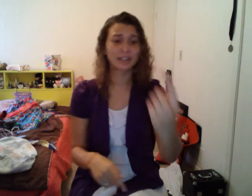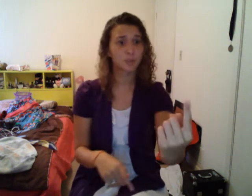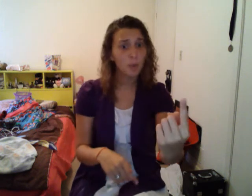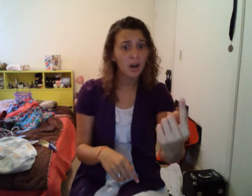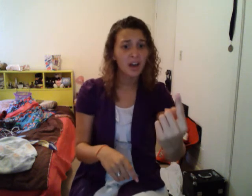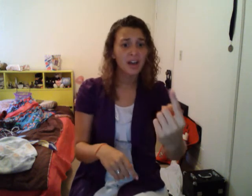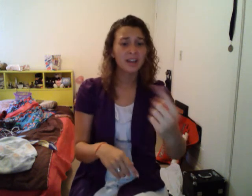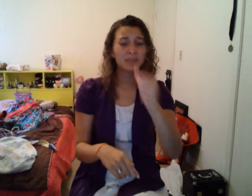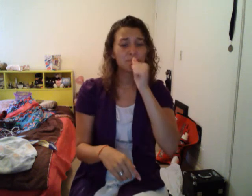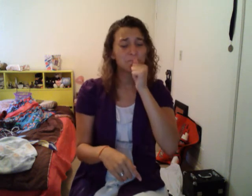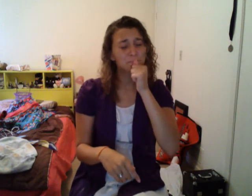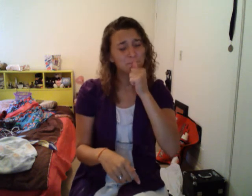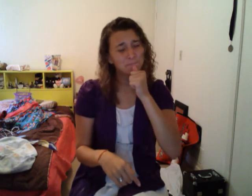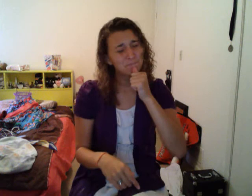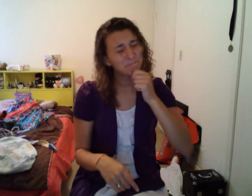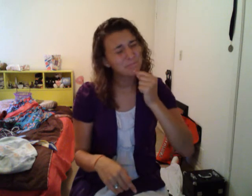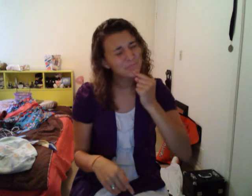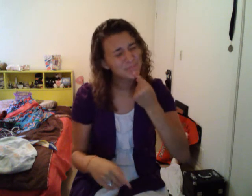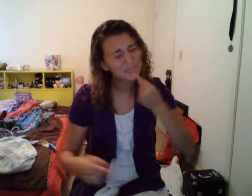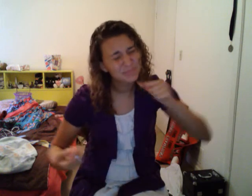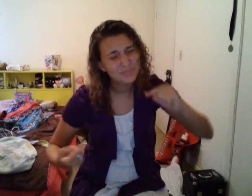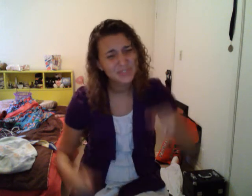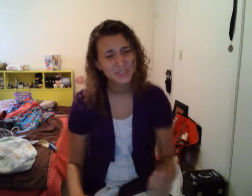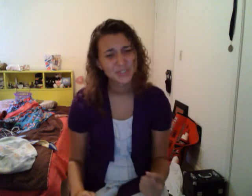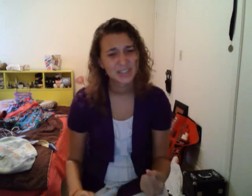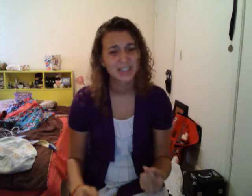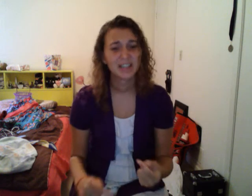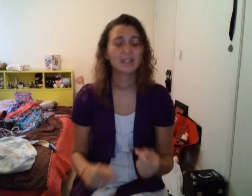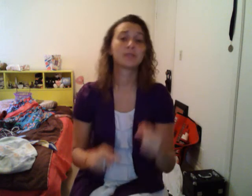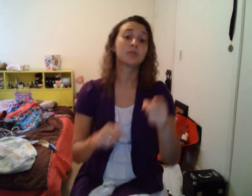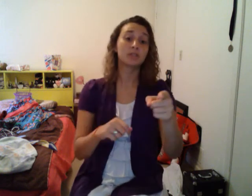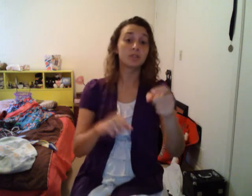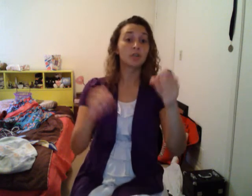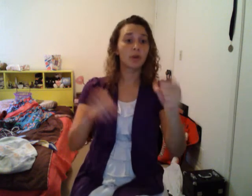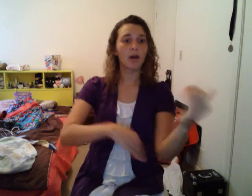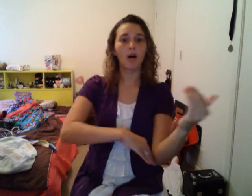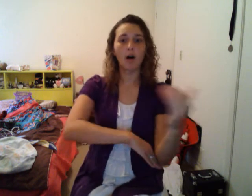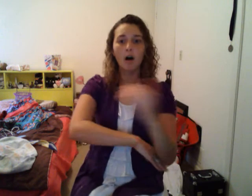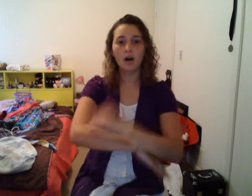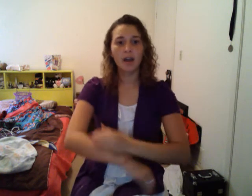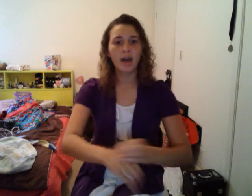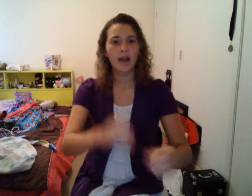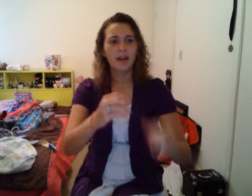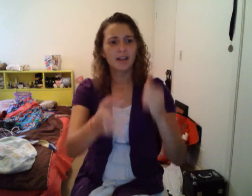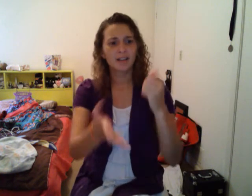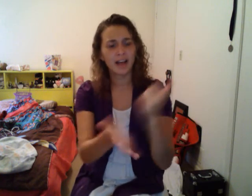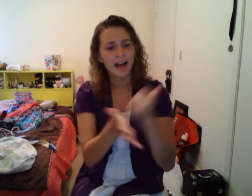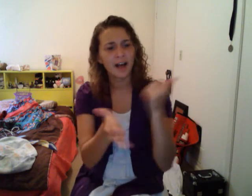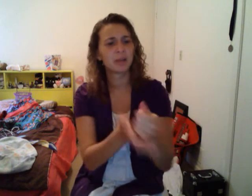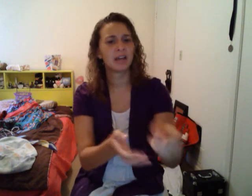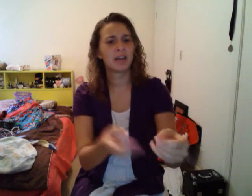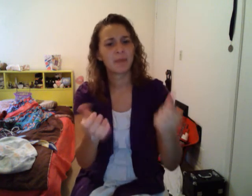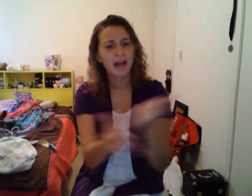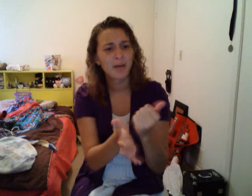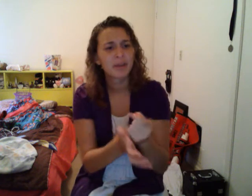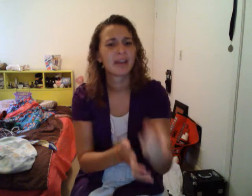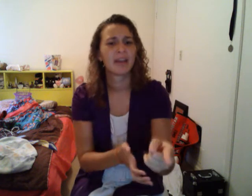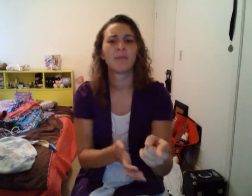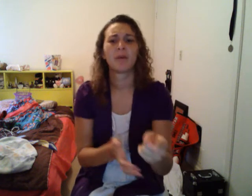injured victim. But in that time, the 5 would die. Or you could look after the 5, restore them to health, but during that time, the